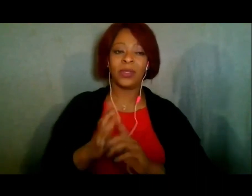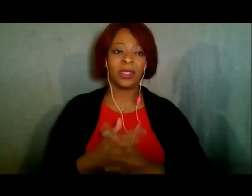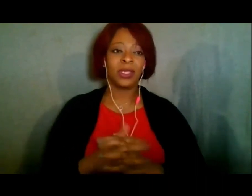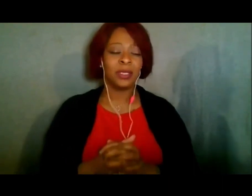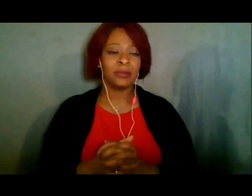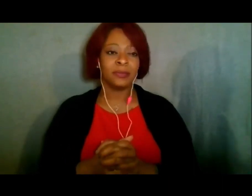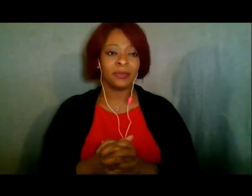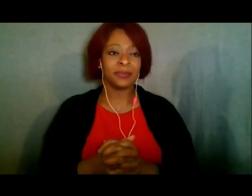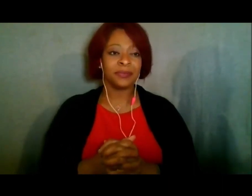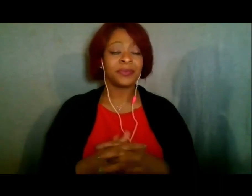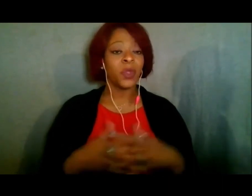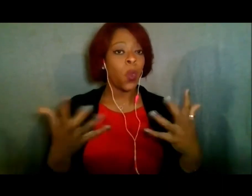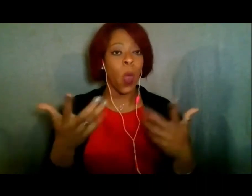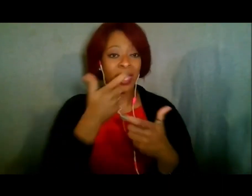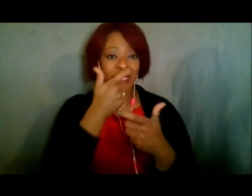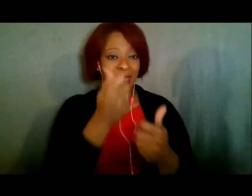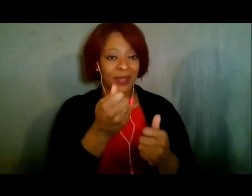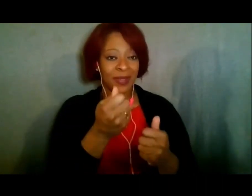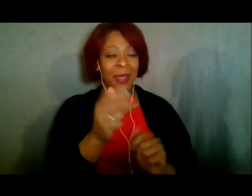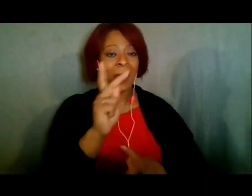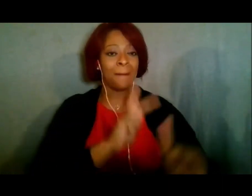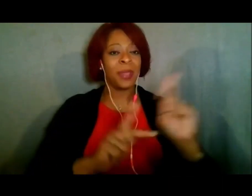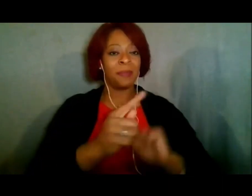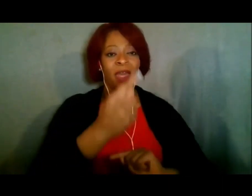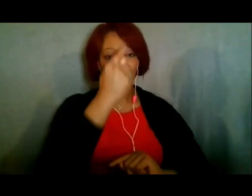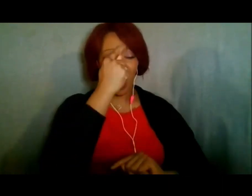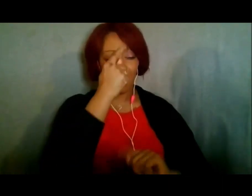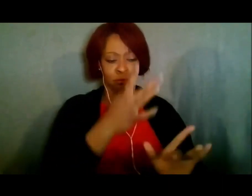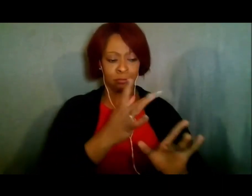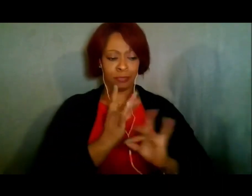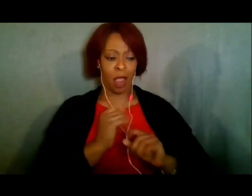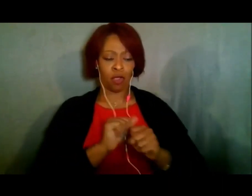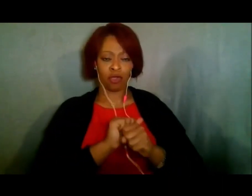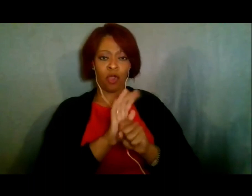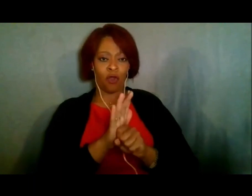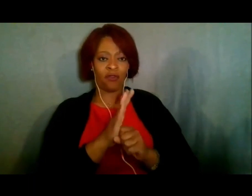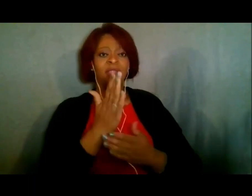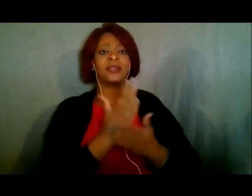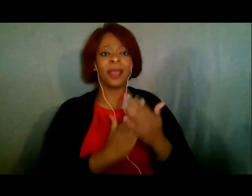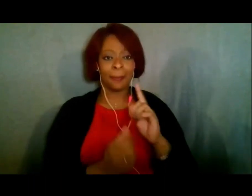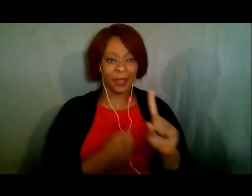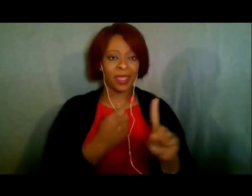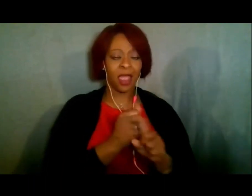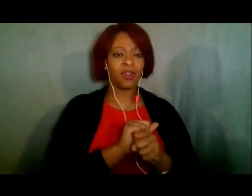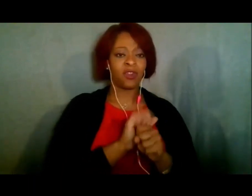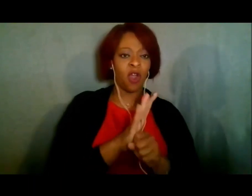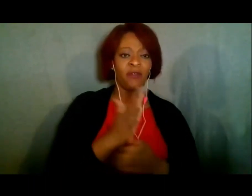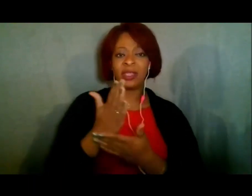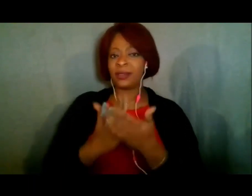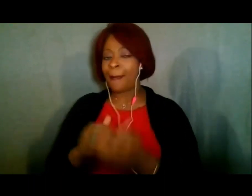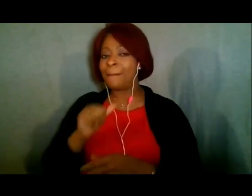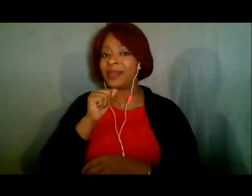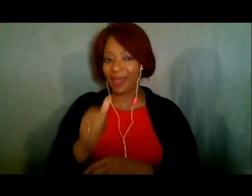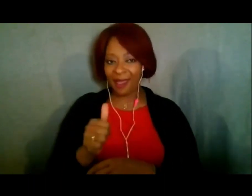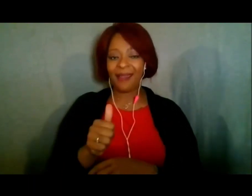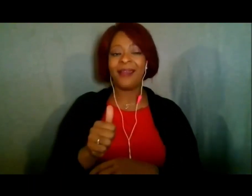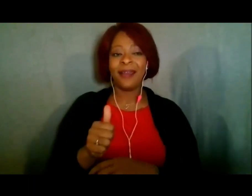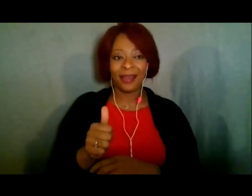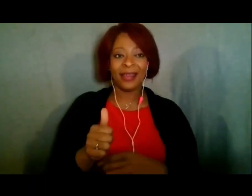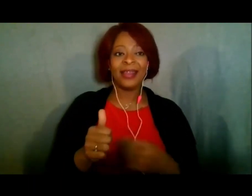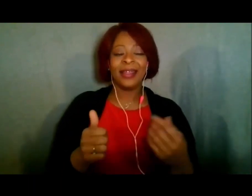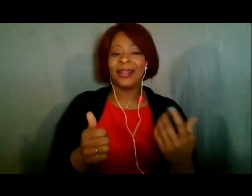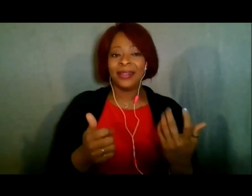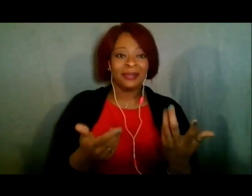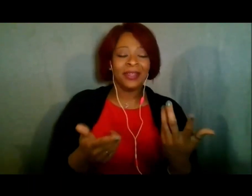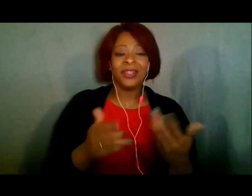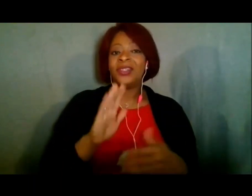It is interesting because we have tested people who thought they had COVID, and some had COVID and some had not. So I wouldn't